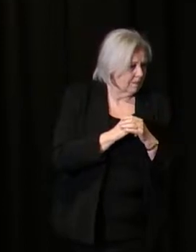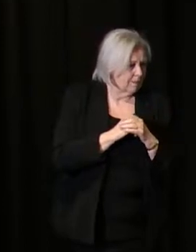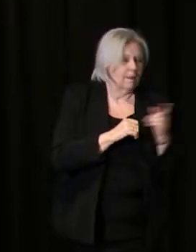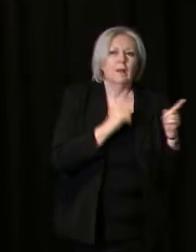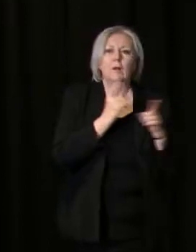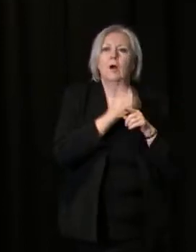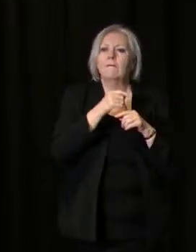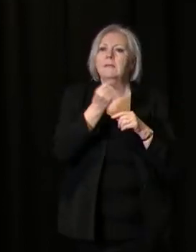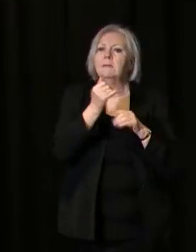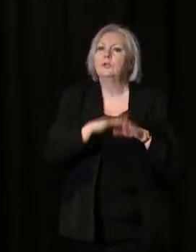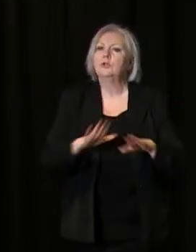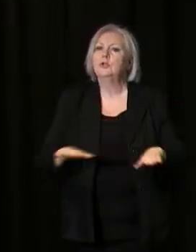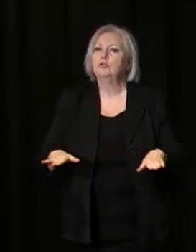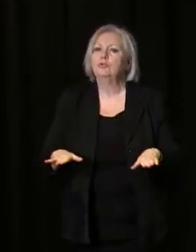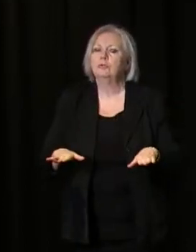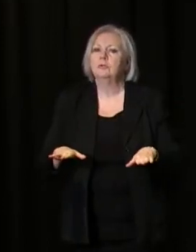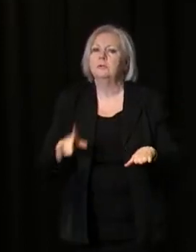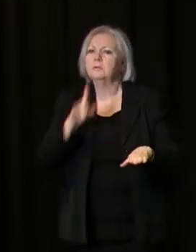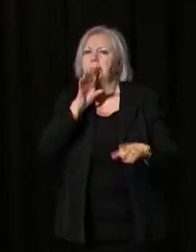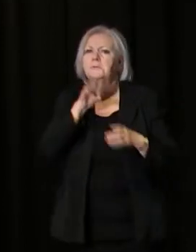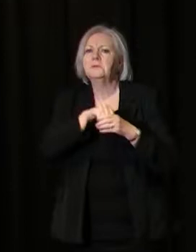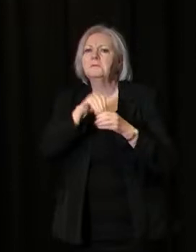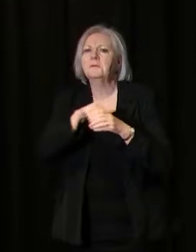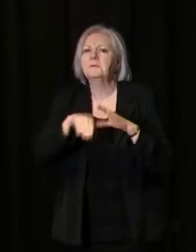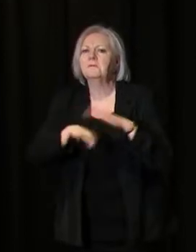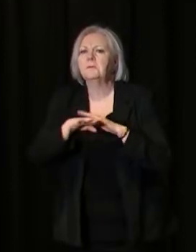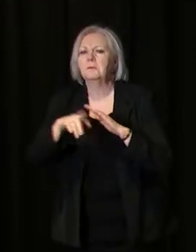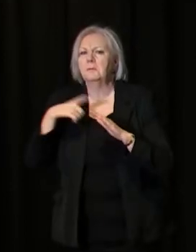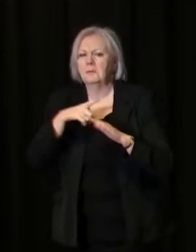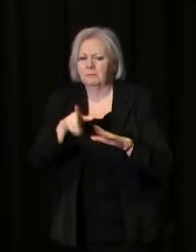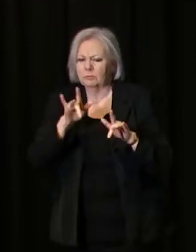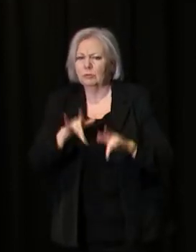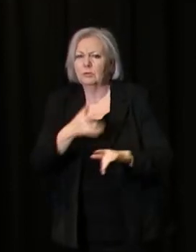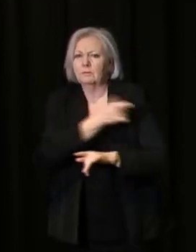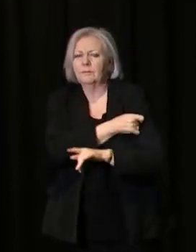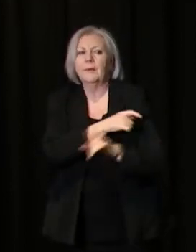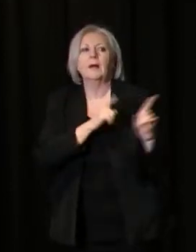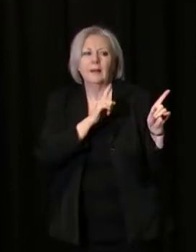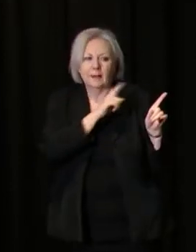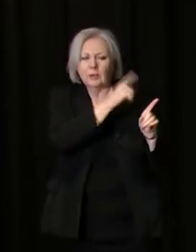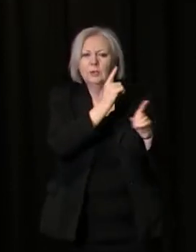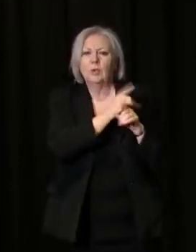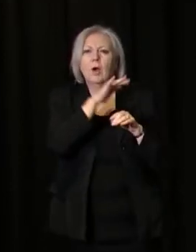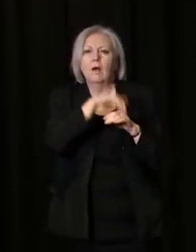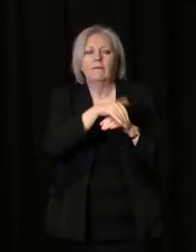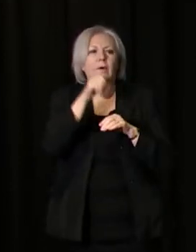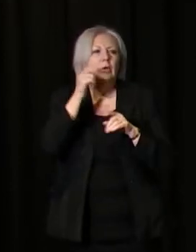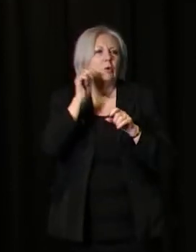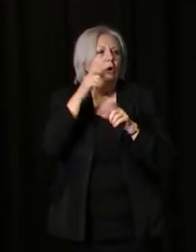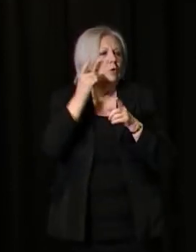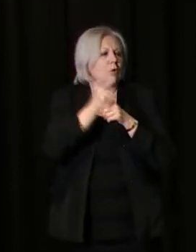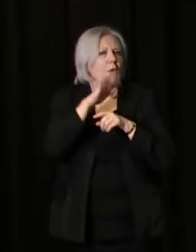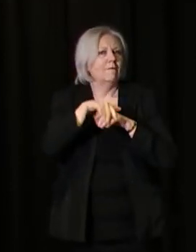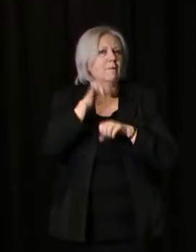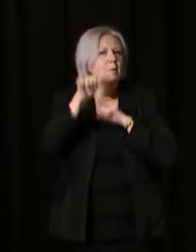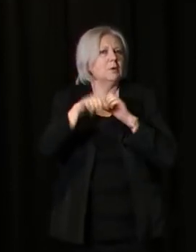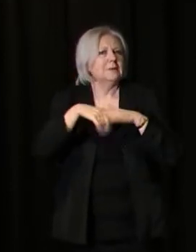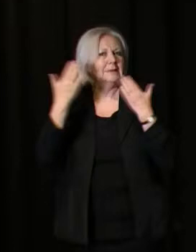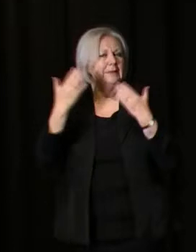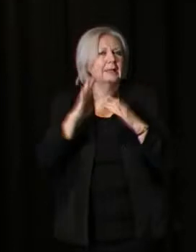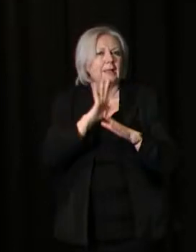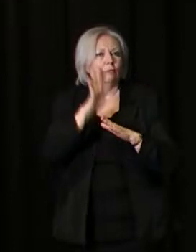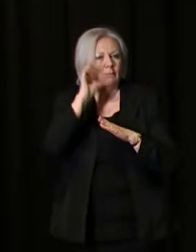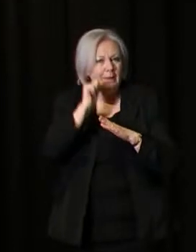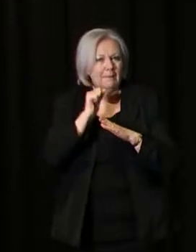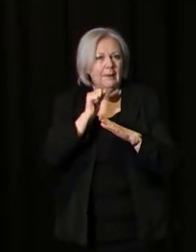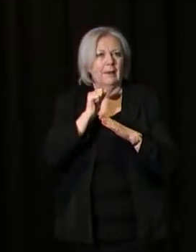So that's the, for instance, the 80,000 at Boxing Day. rather than having 100,000 or 100,000 plus. So